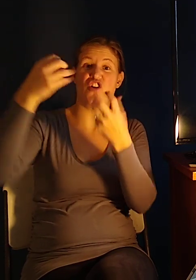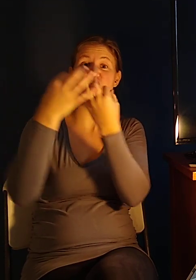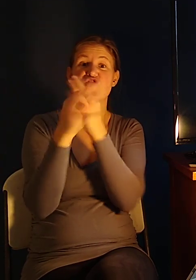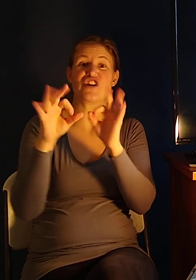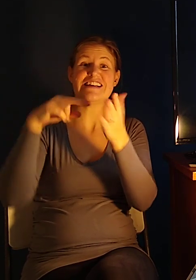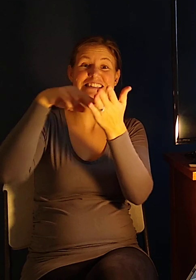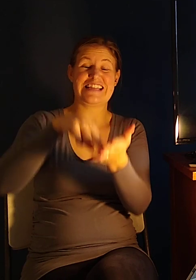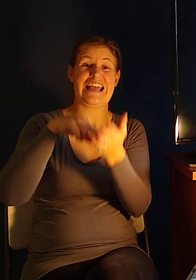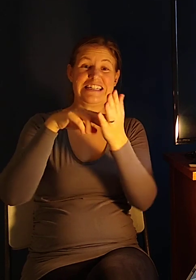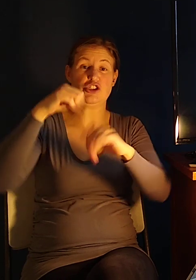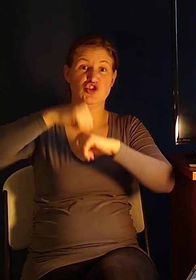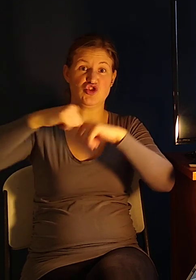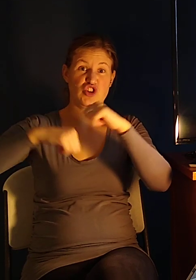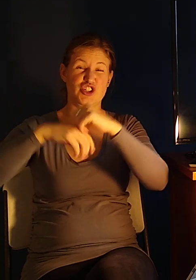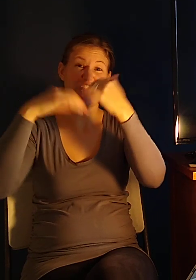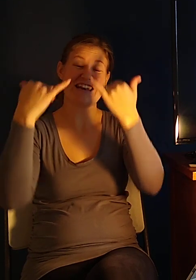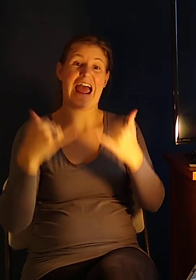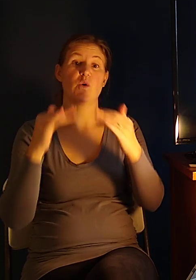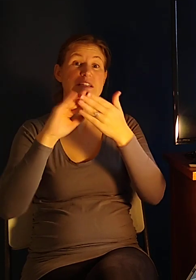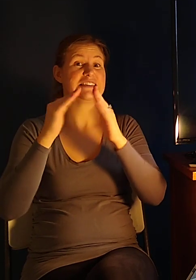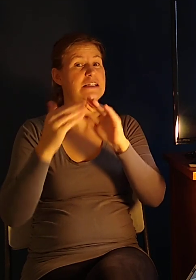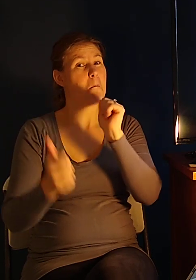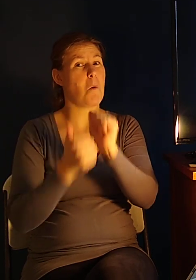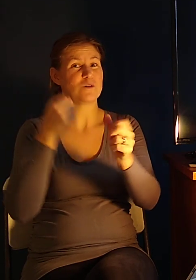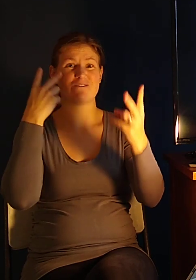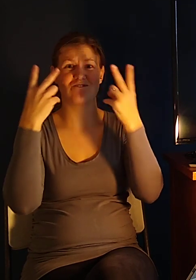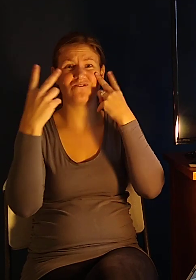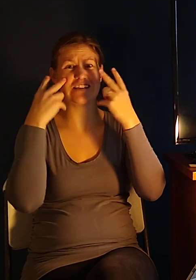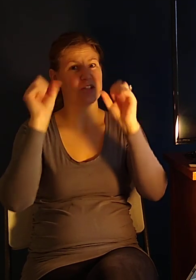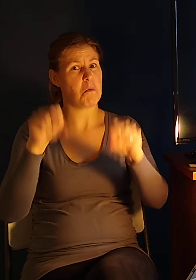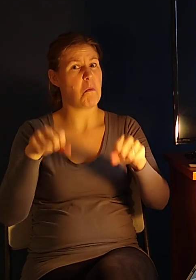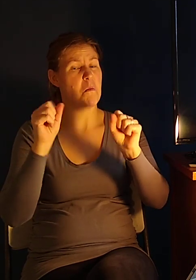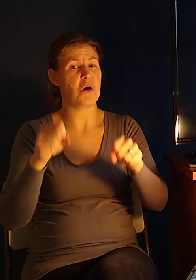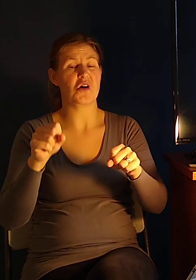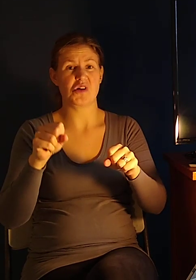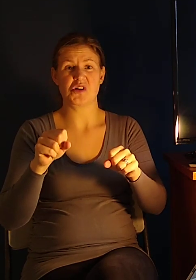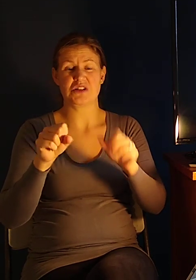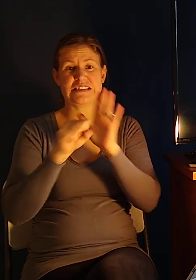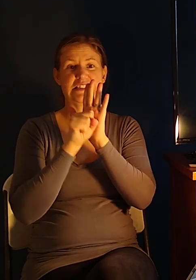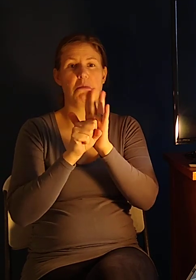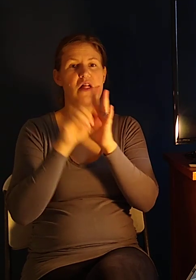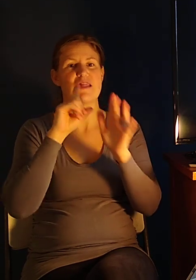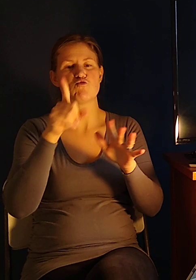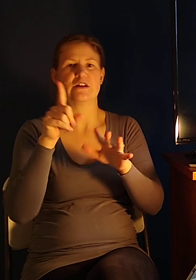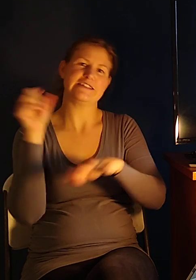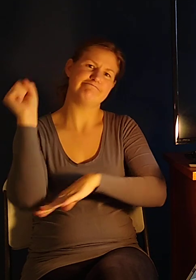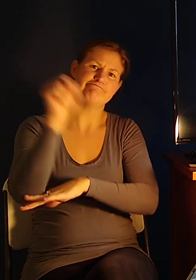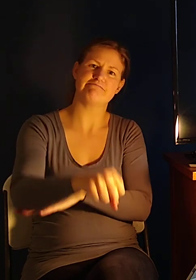the city's most visible symbol that dominates the Paris skyline.